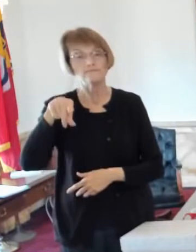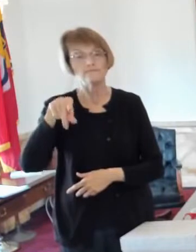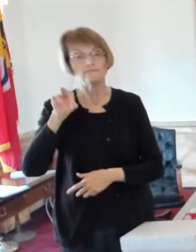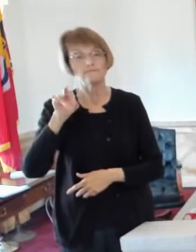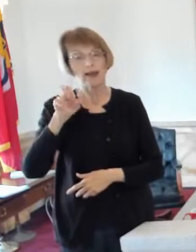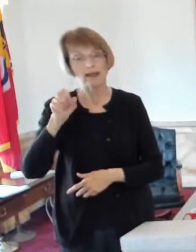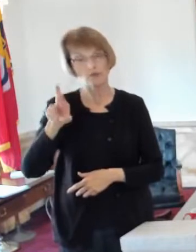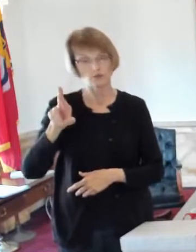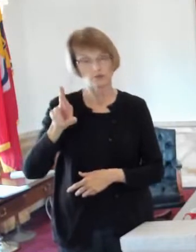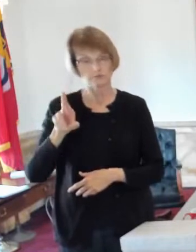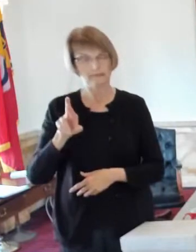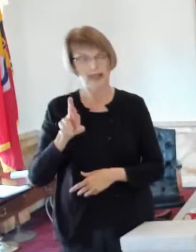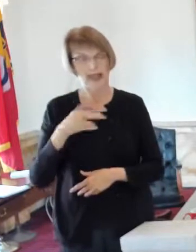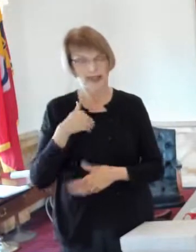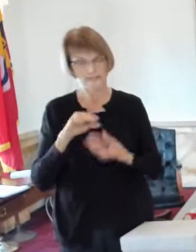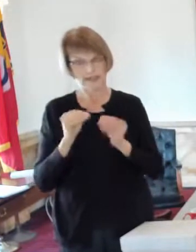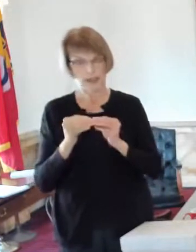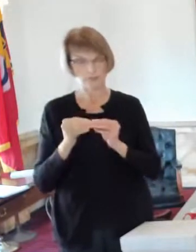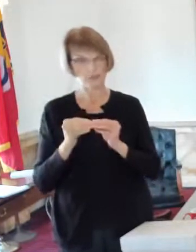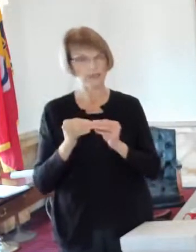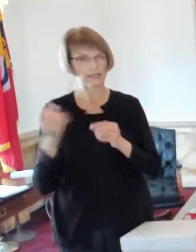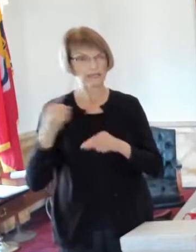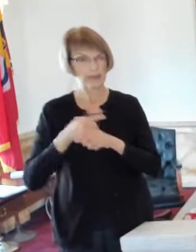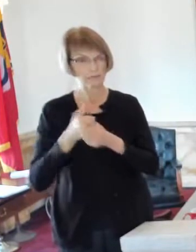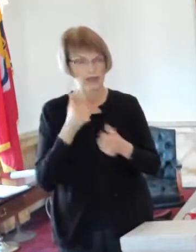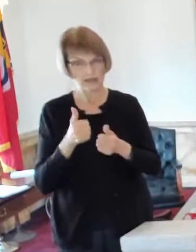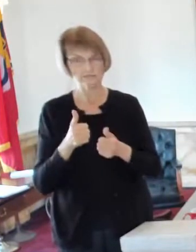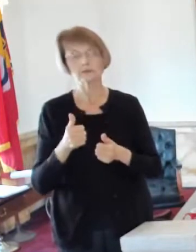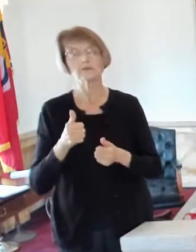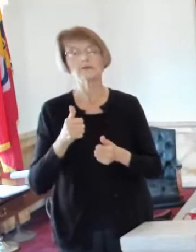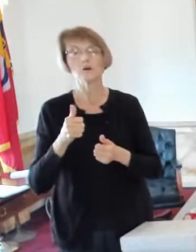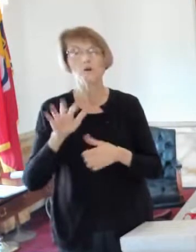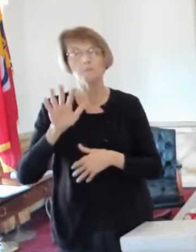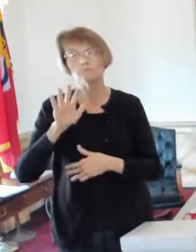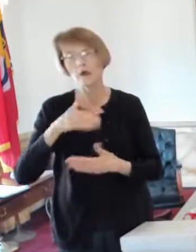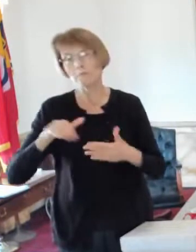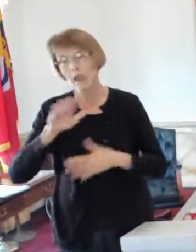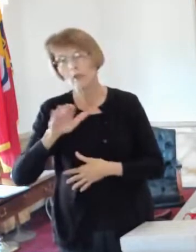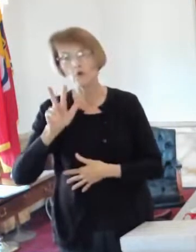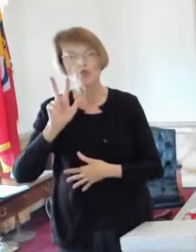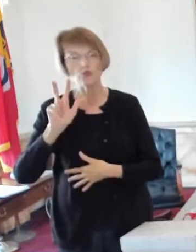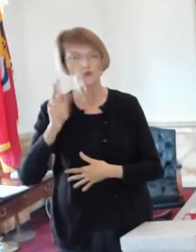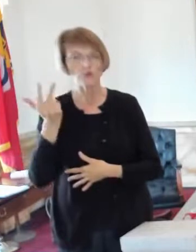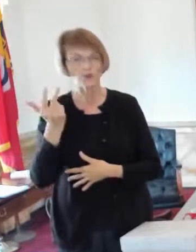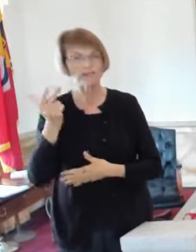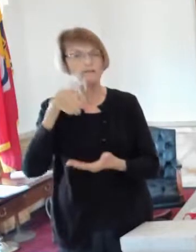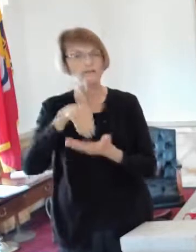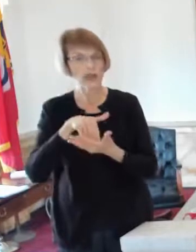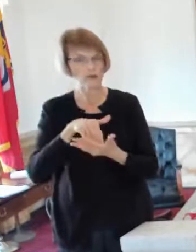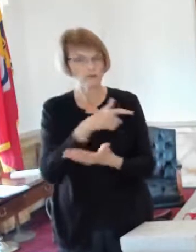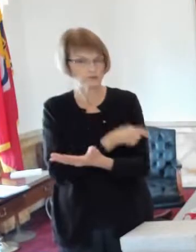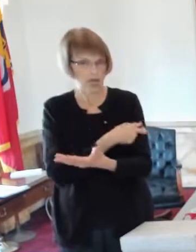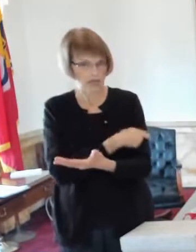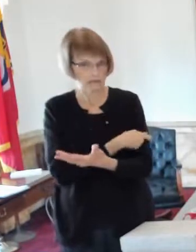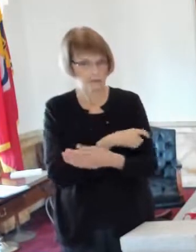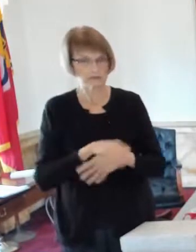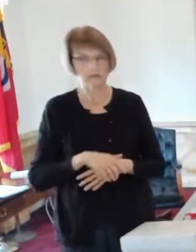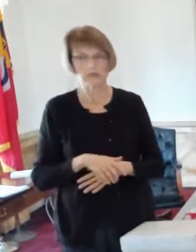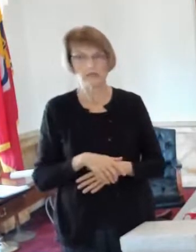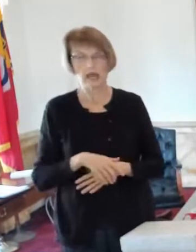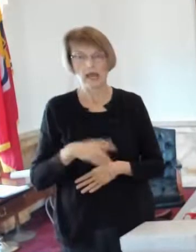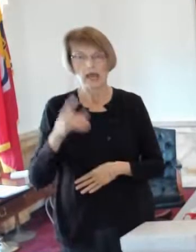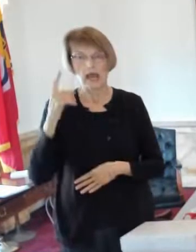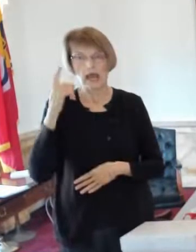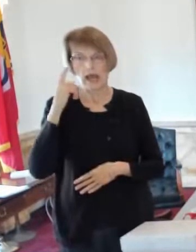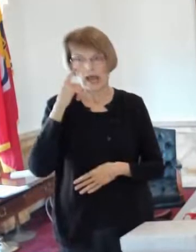I think, but they have given about 13,000 shots so far there. They had done 10 shots, I think it was